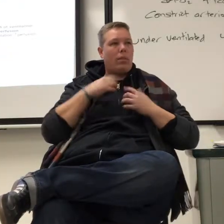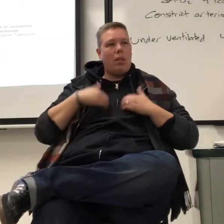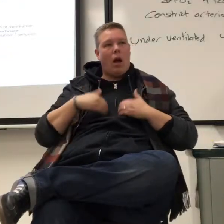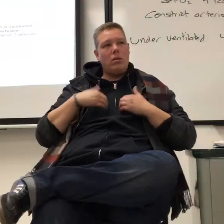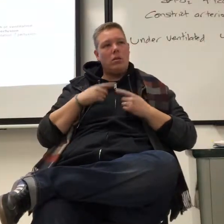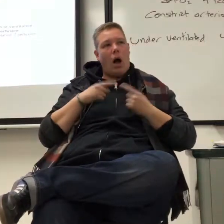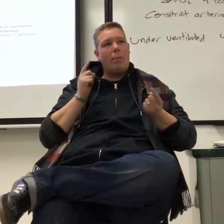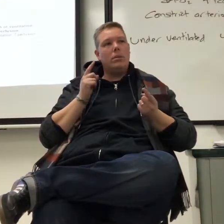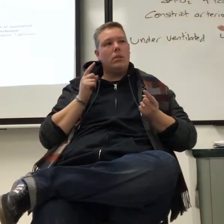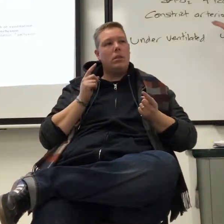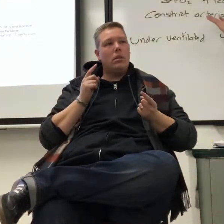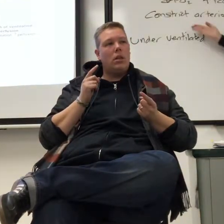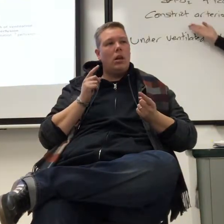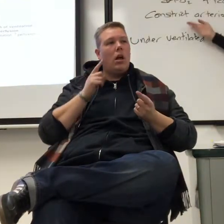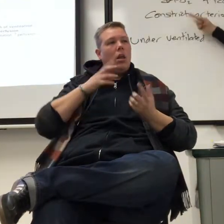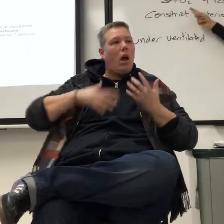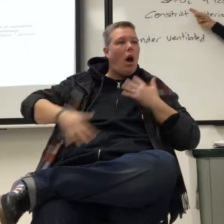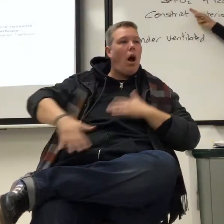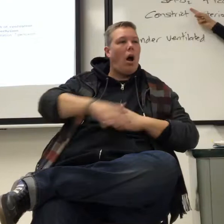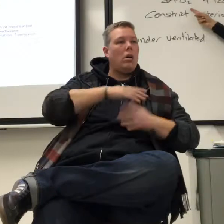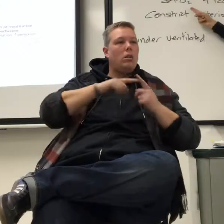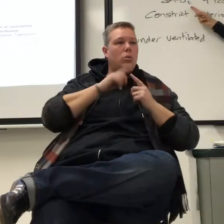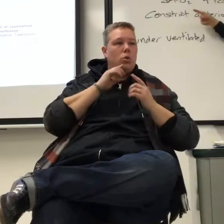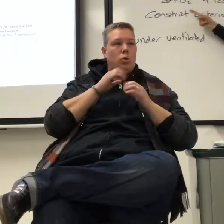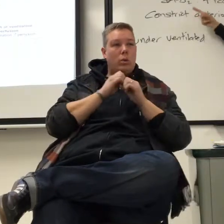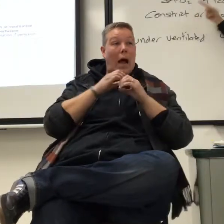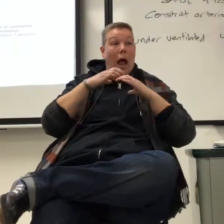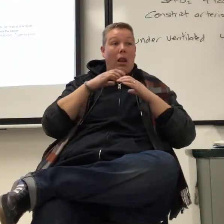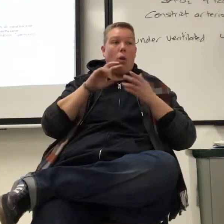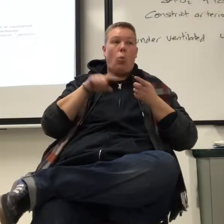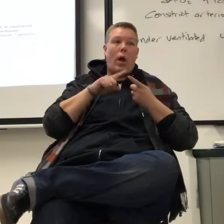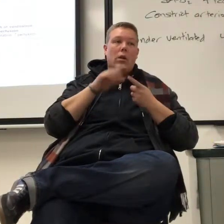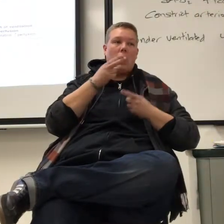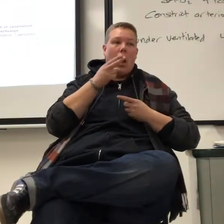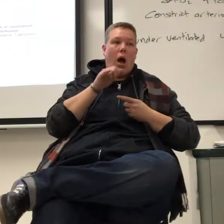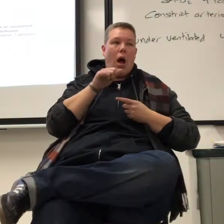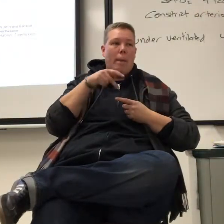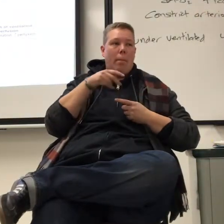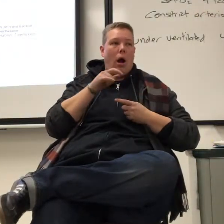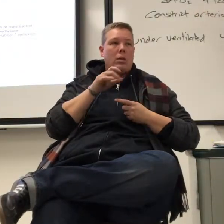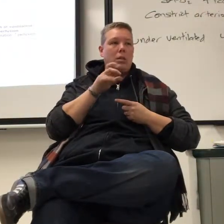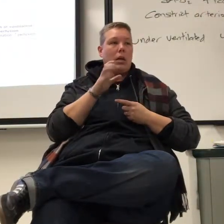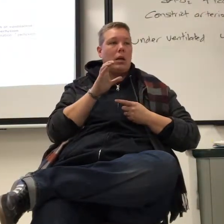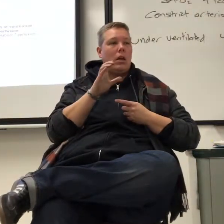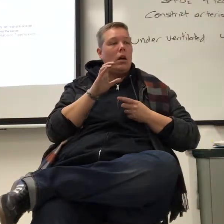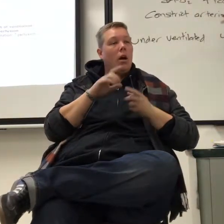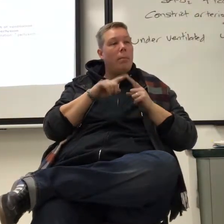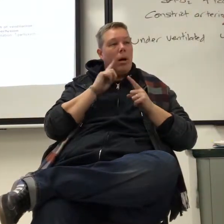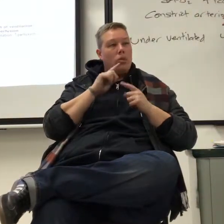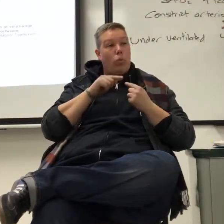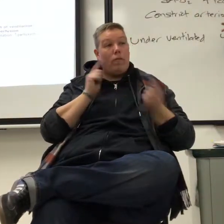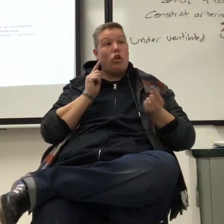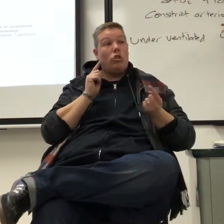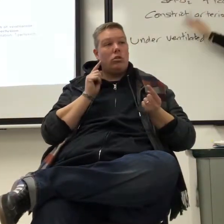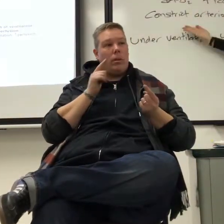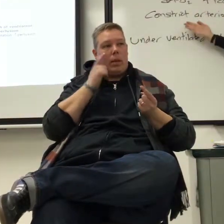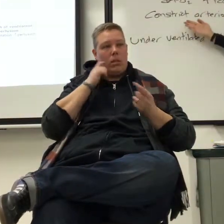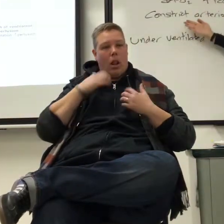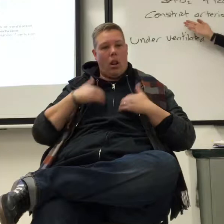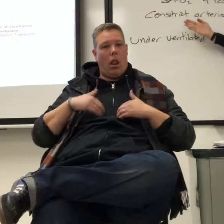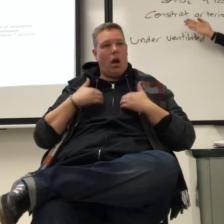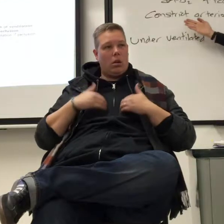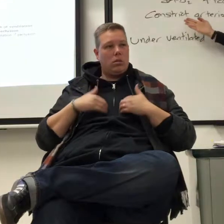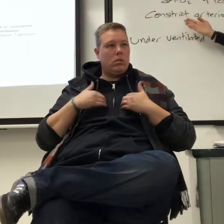why everywhere else you would dilate when it's hypoxic. But here, because it's reversed, you're trying to pick it up, you do